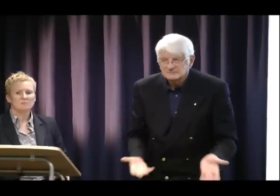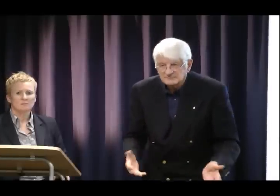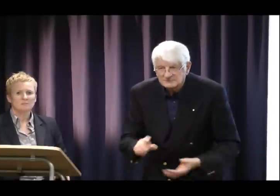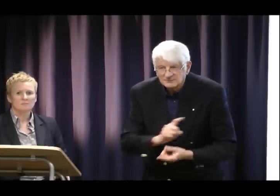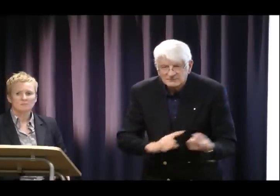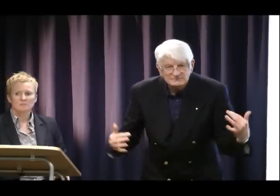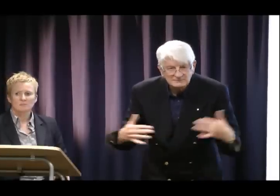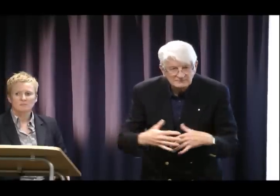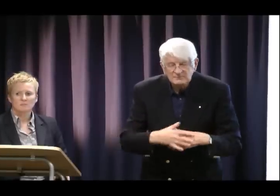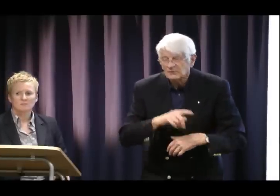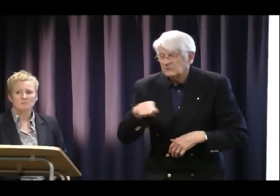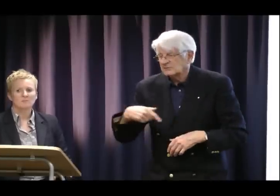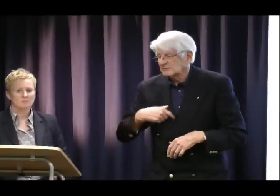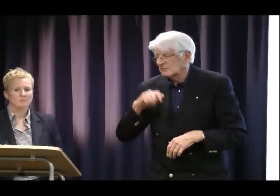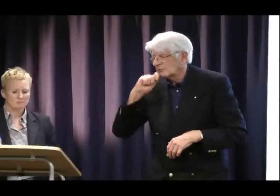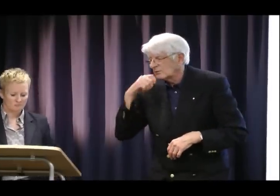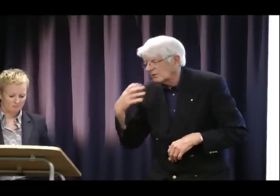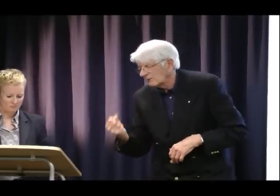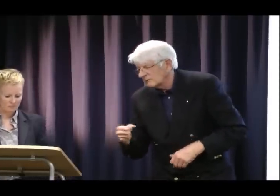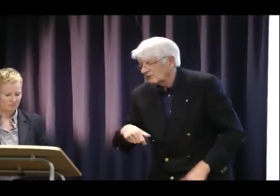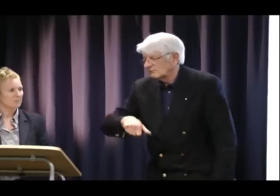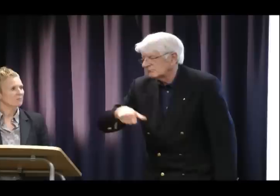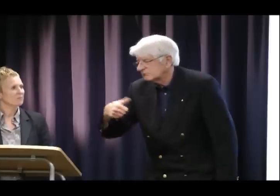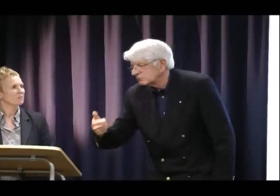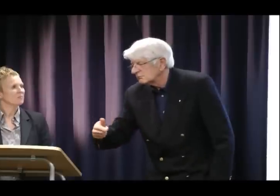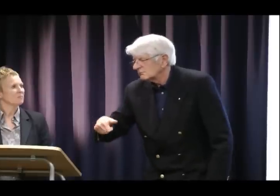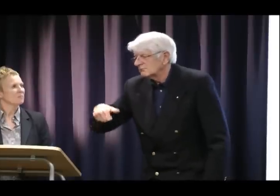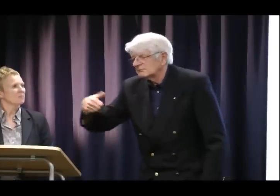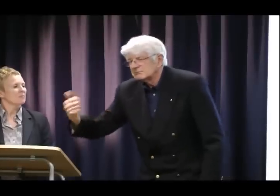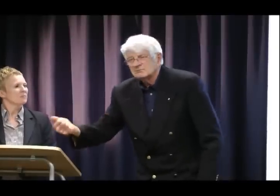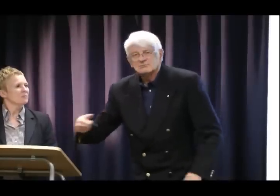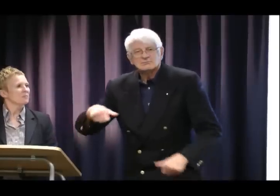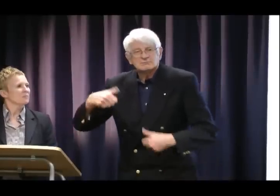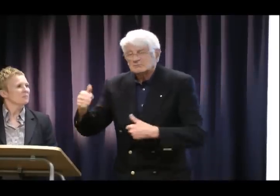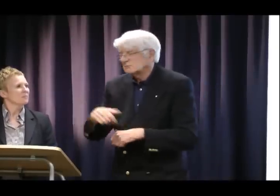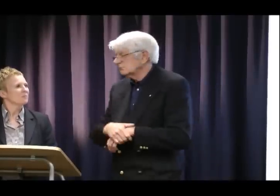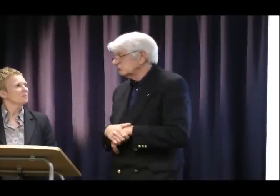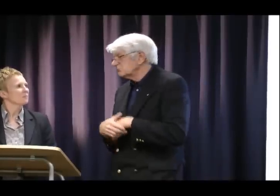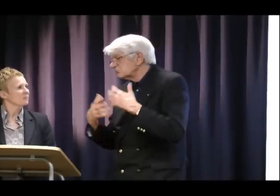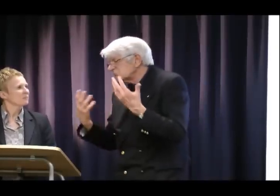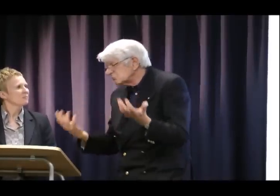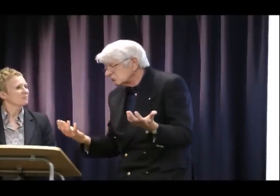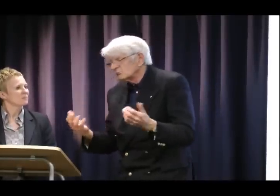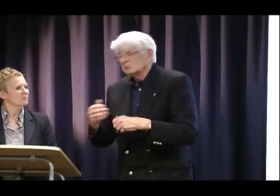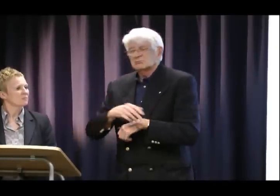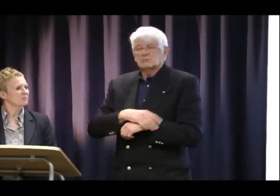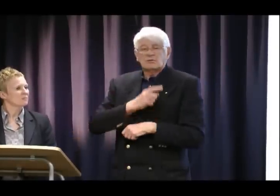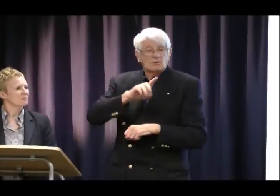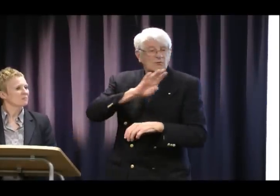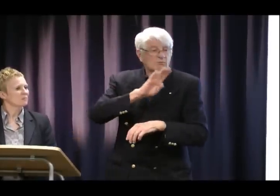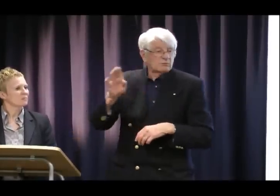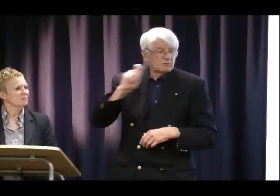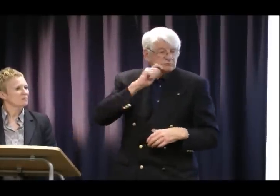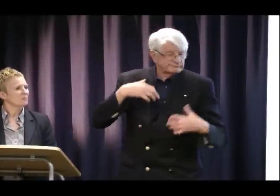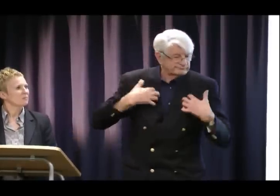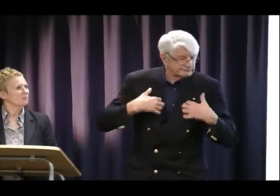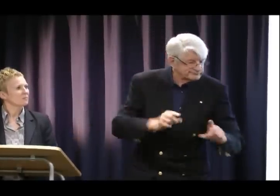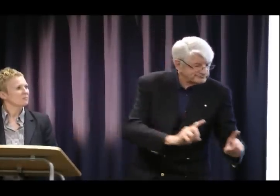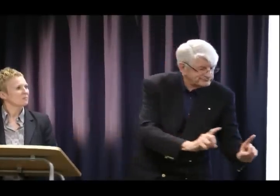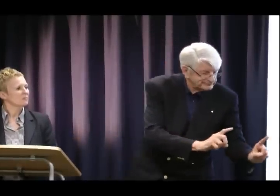This will not be the first and the last meeting or consultation. There will be subsequent meetings and